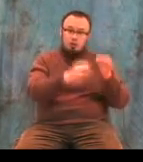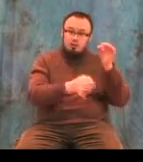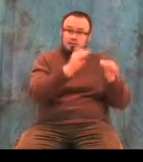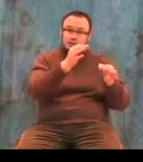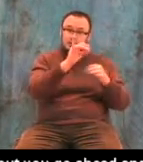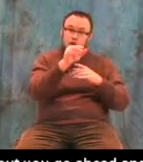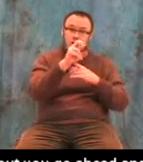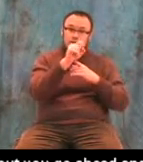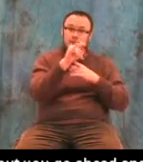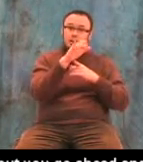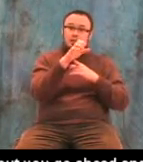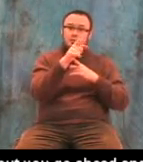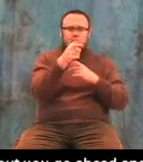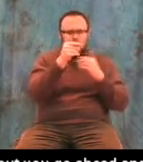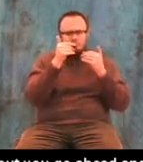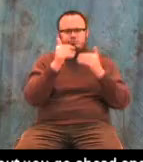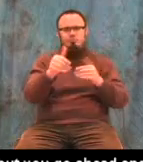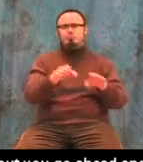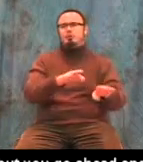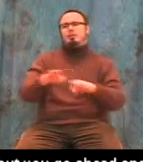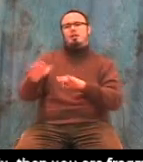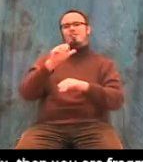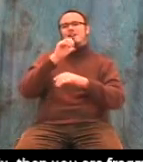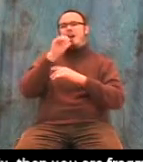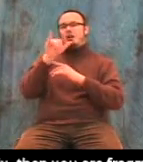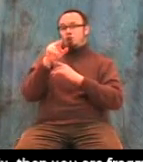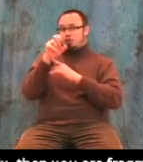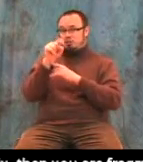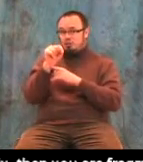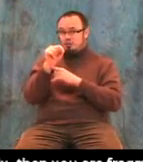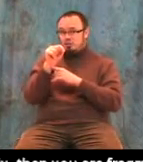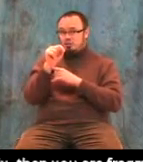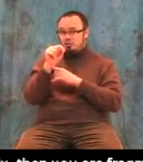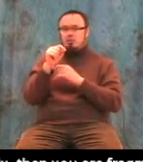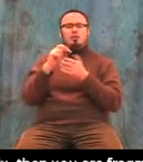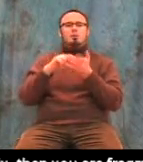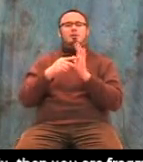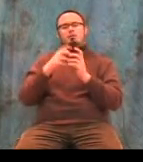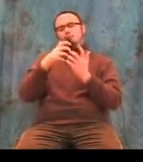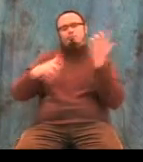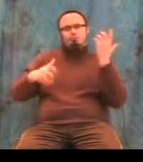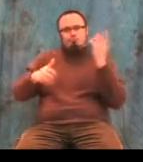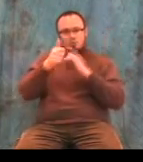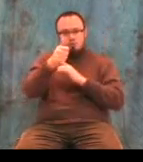justice, but you go ahead and behave unjustly, then you are fragmenting yourself.